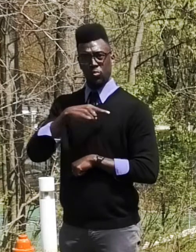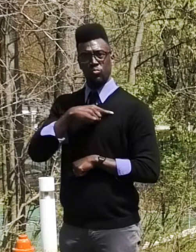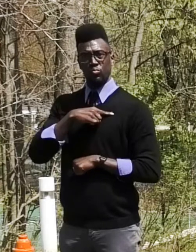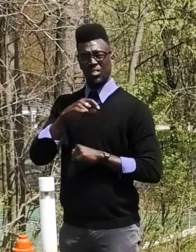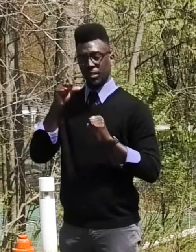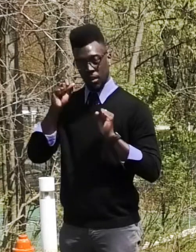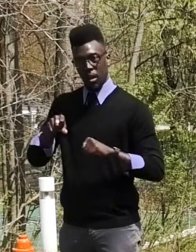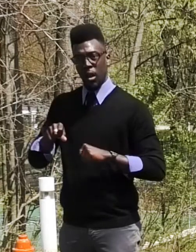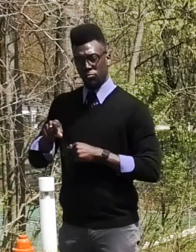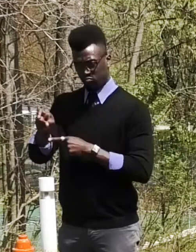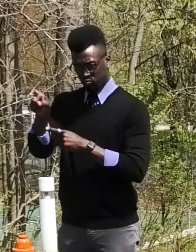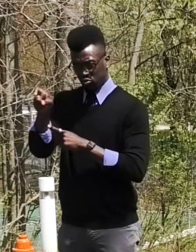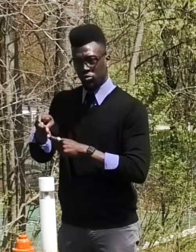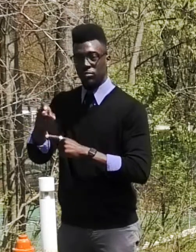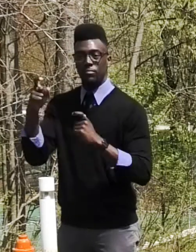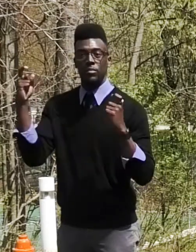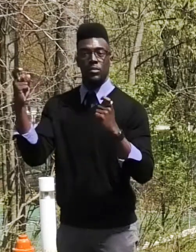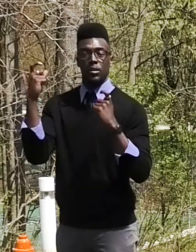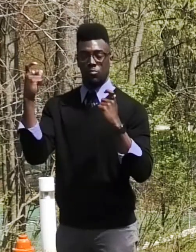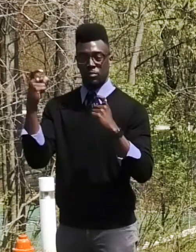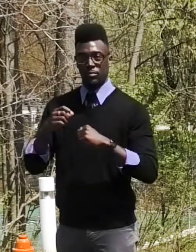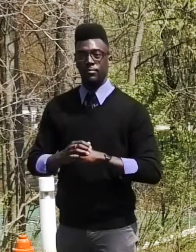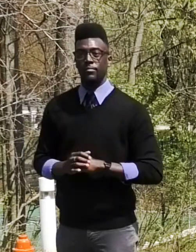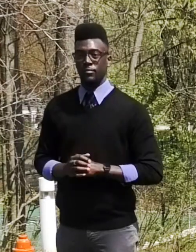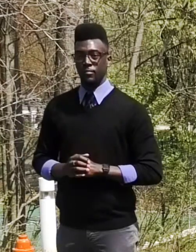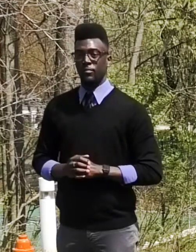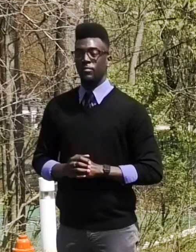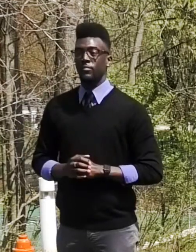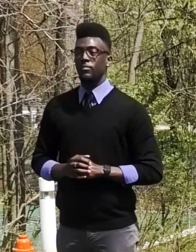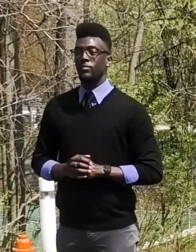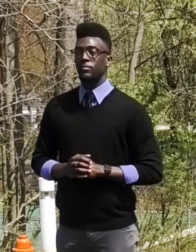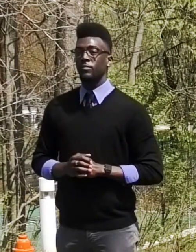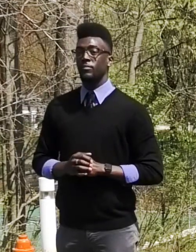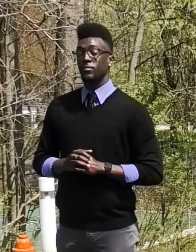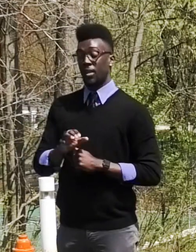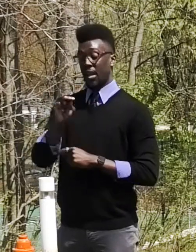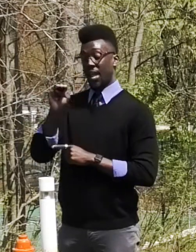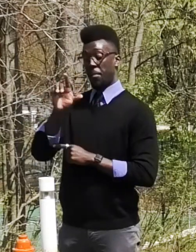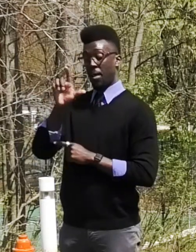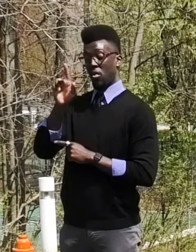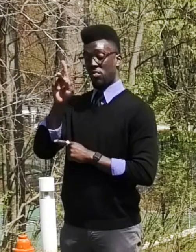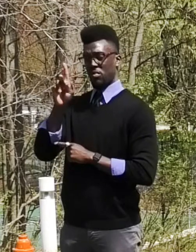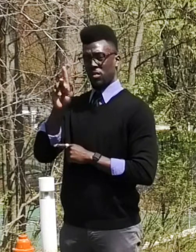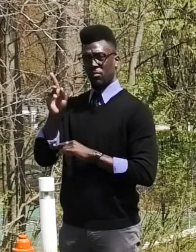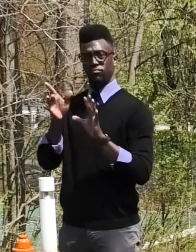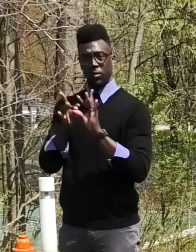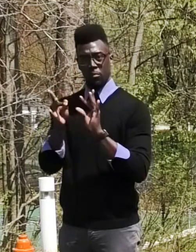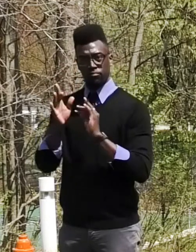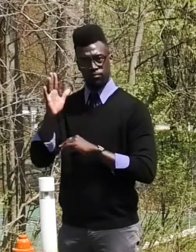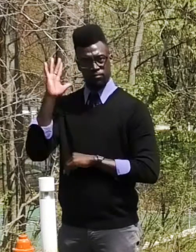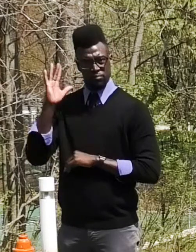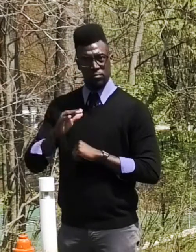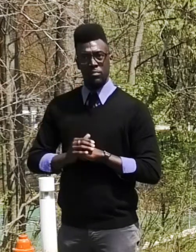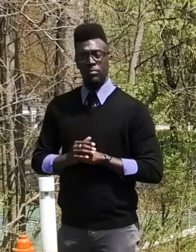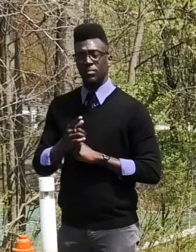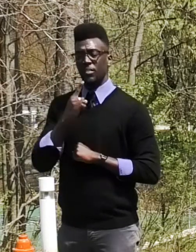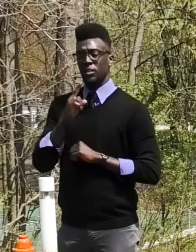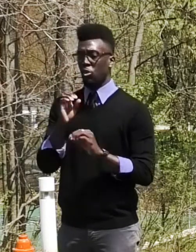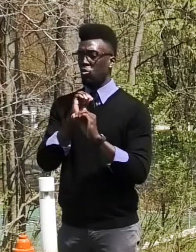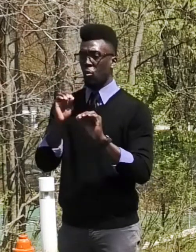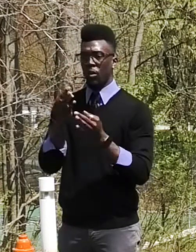should all celebrate. As Dr. Martin Luther King once said, no one is